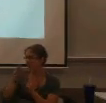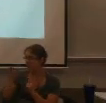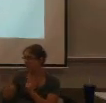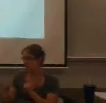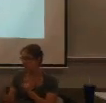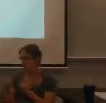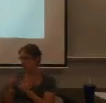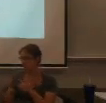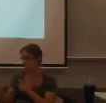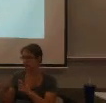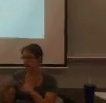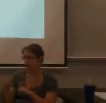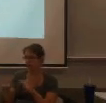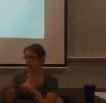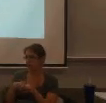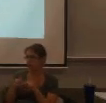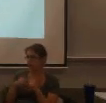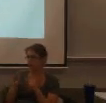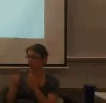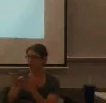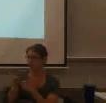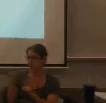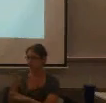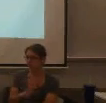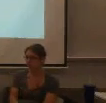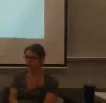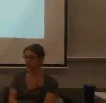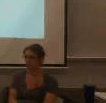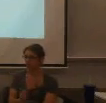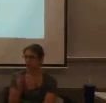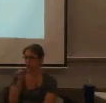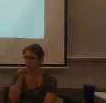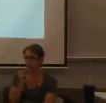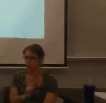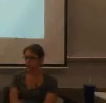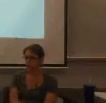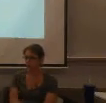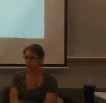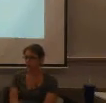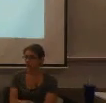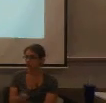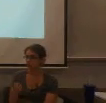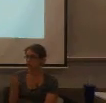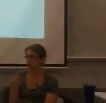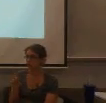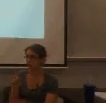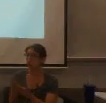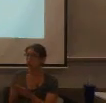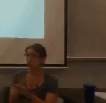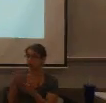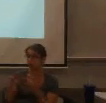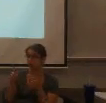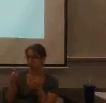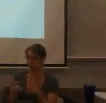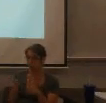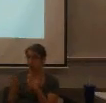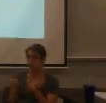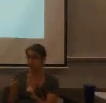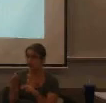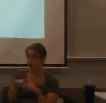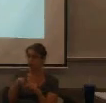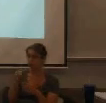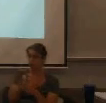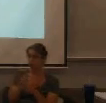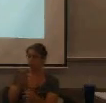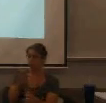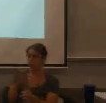rapidly as you increase above that point. So this is one where, before the next exam, you should be able to sit down with a piece of paper and